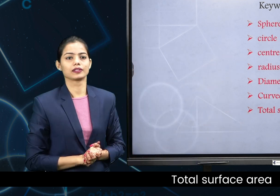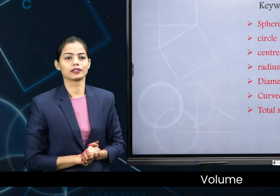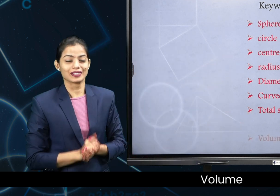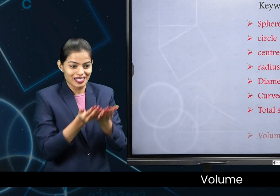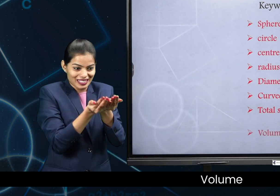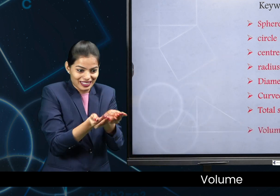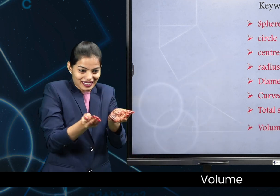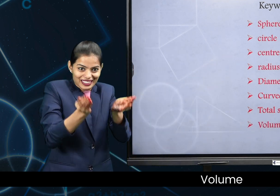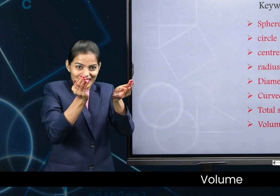volume.